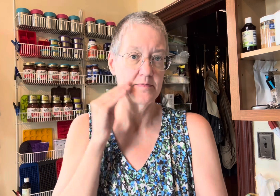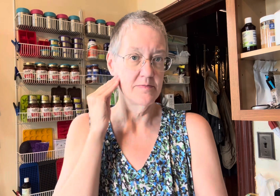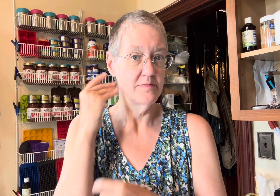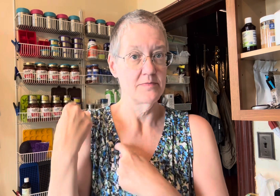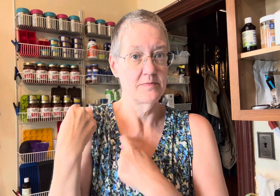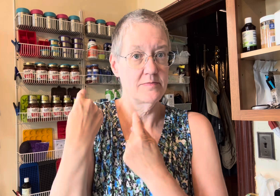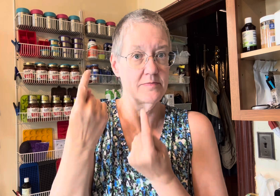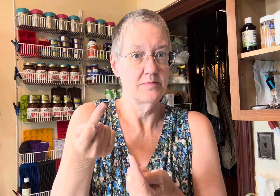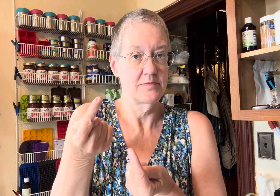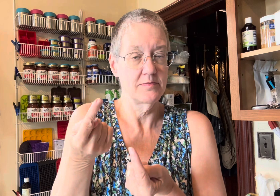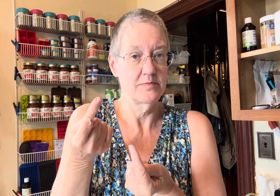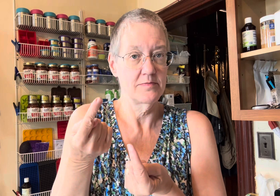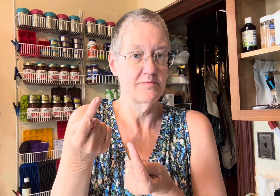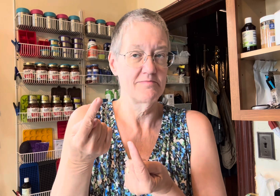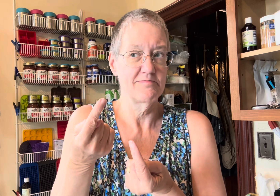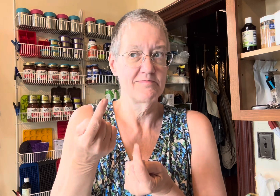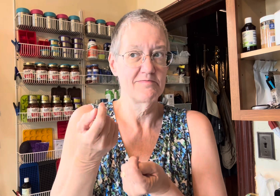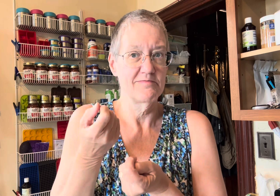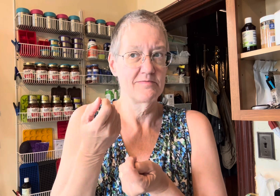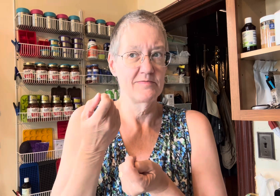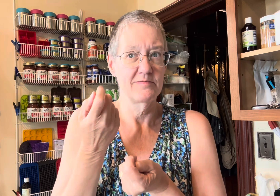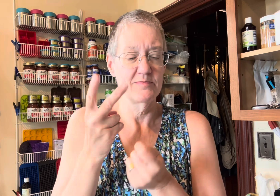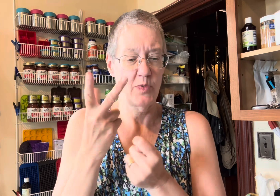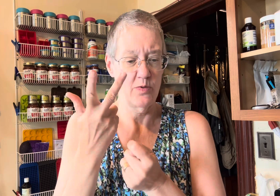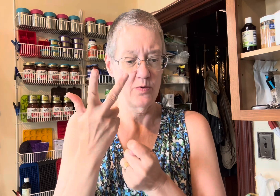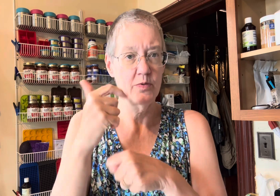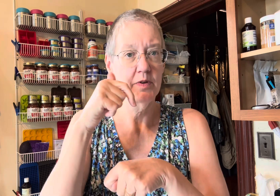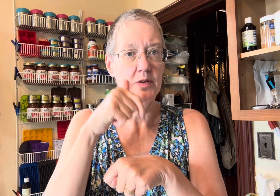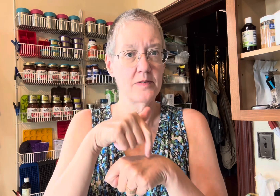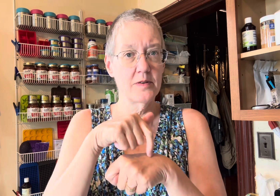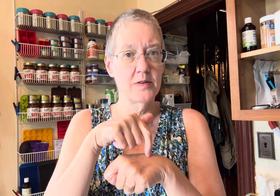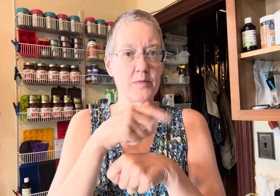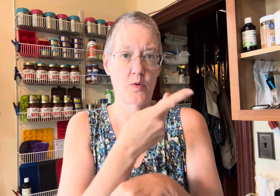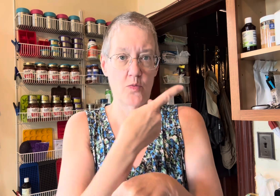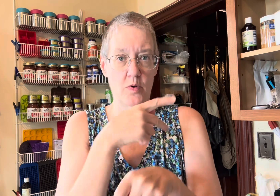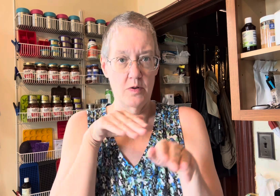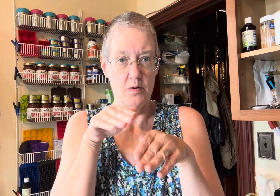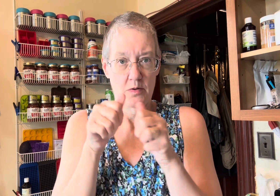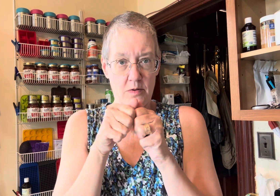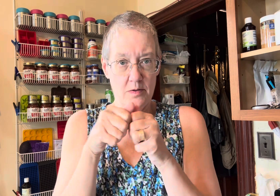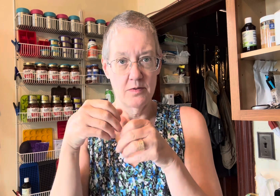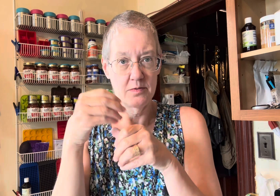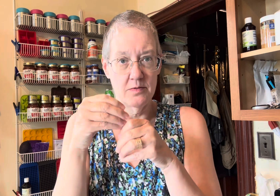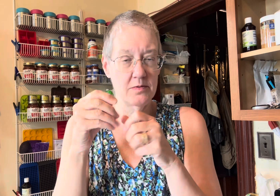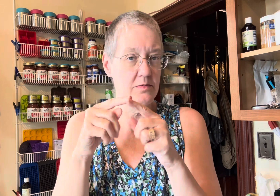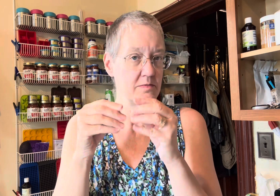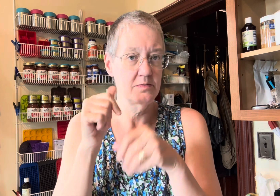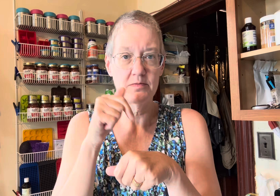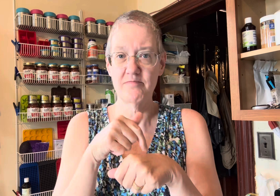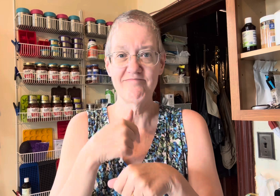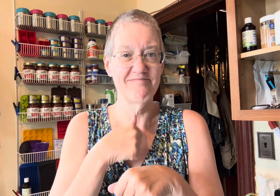my housing to his room. But since I've been home, we've only been out walking 3 times together for a really short